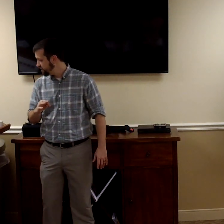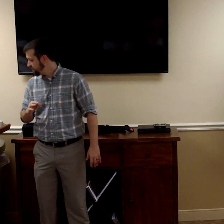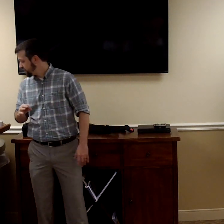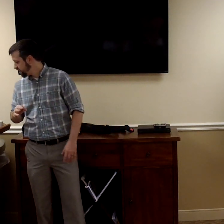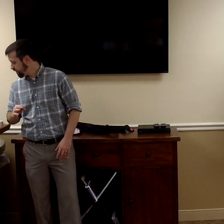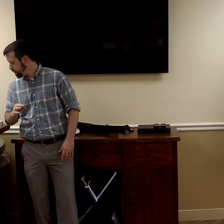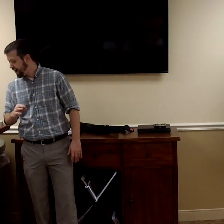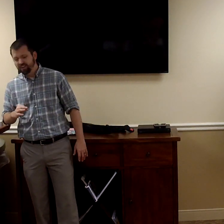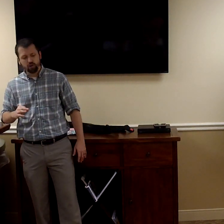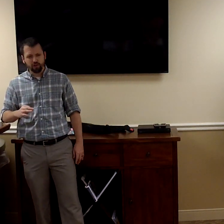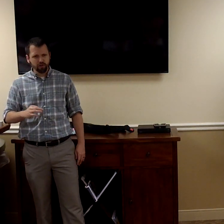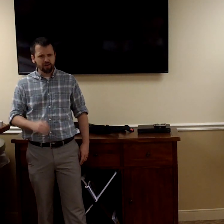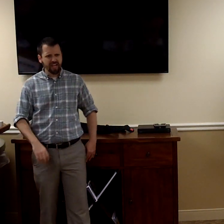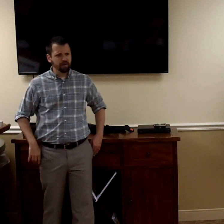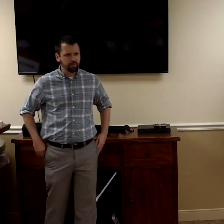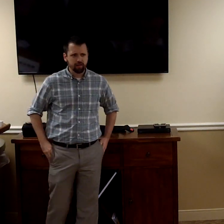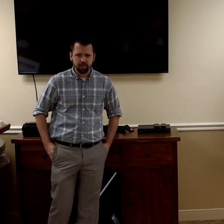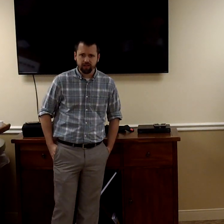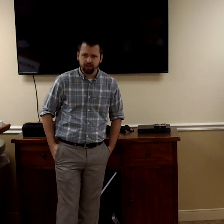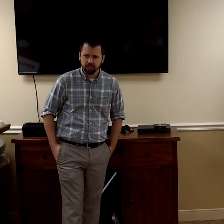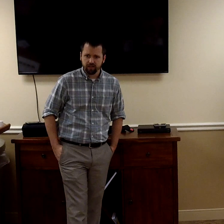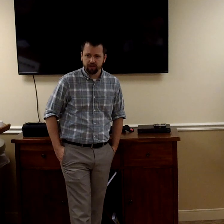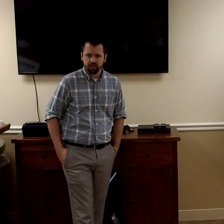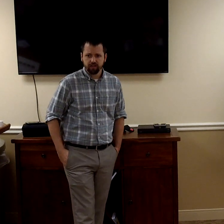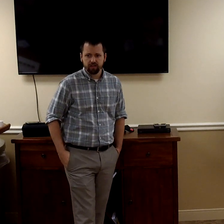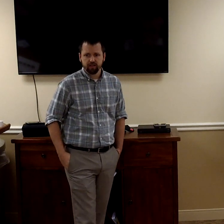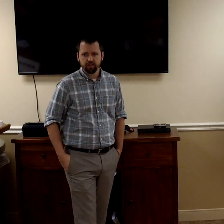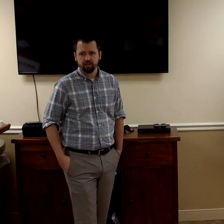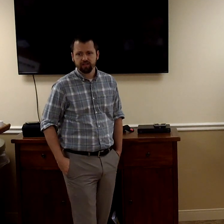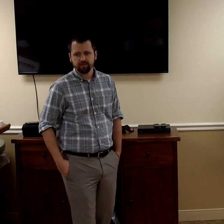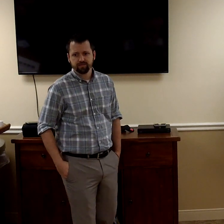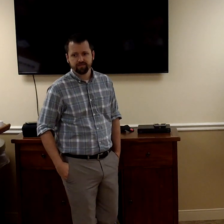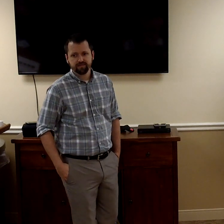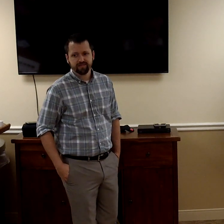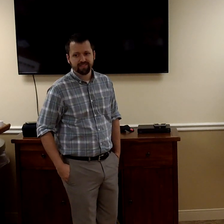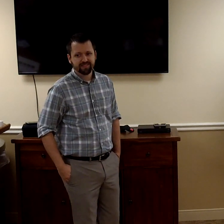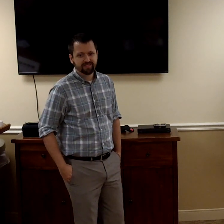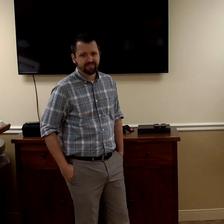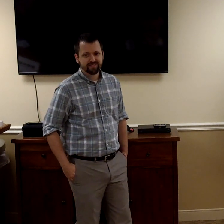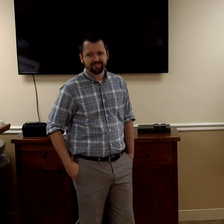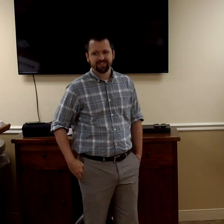I don't know your name.